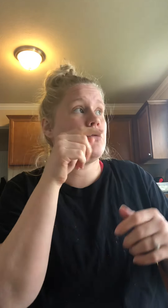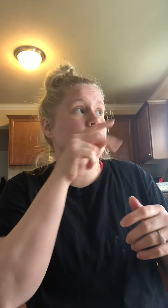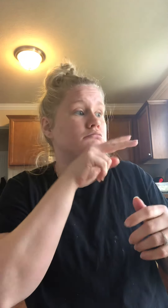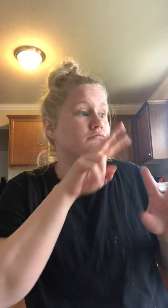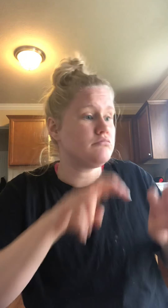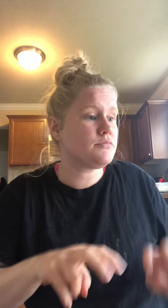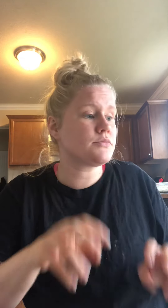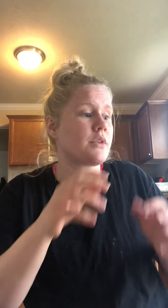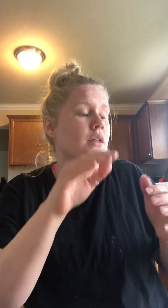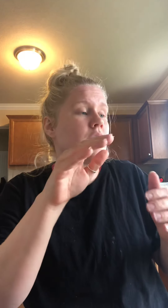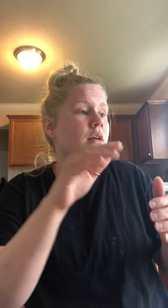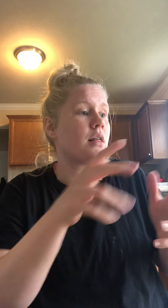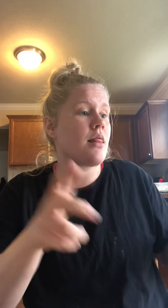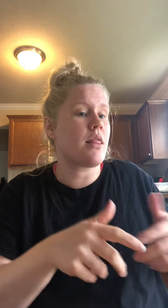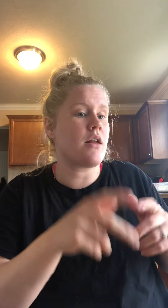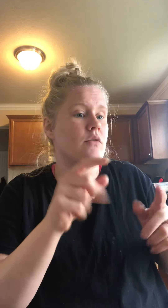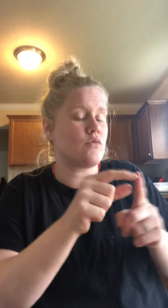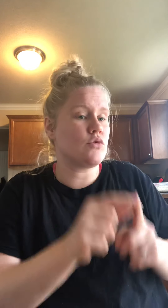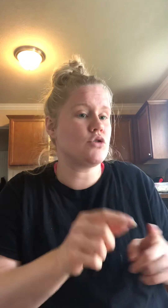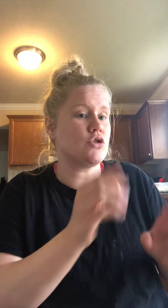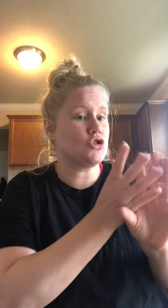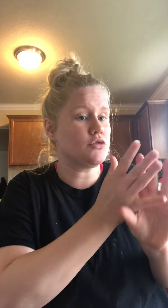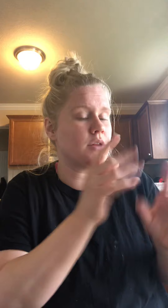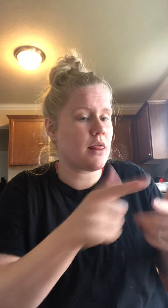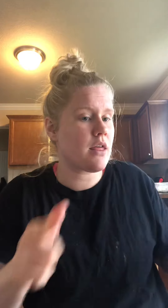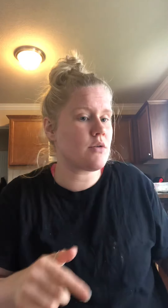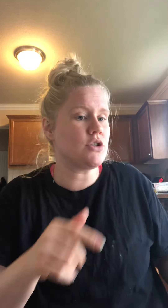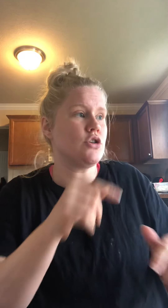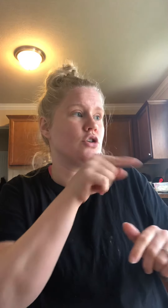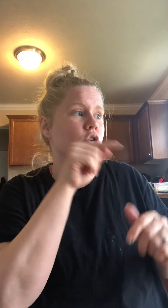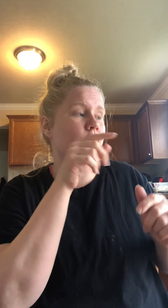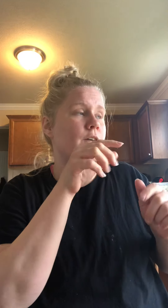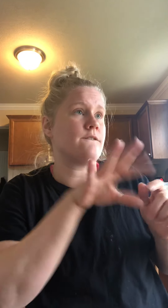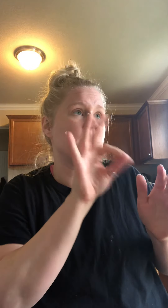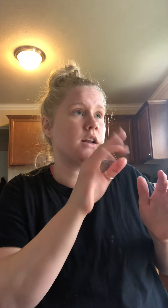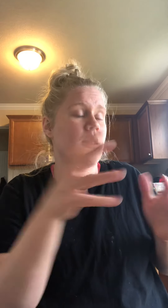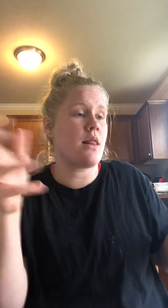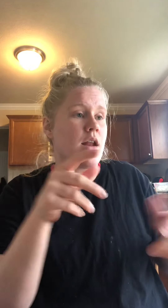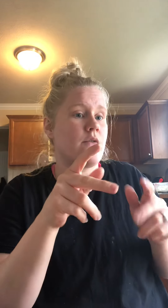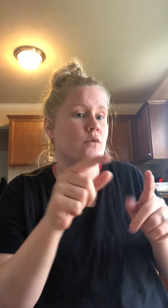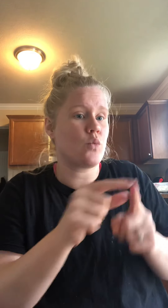find similar words to the English word foot. In German we have the word Fuß,